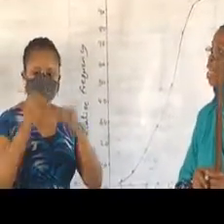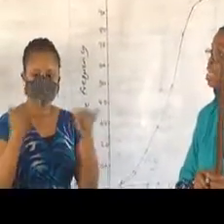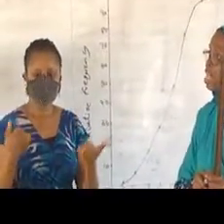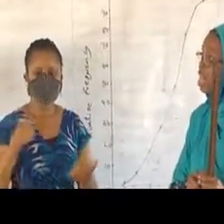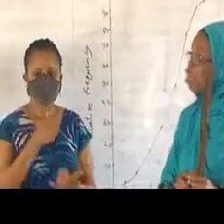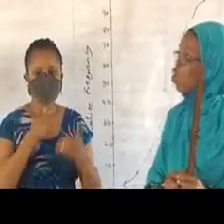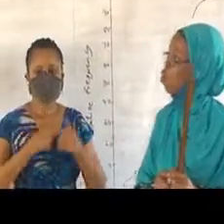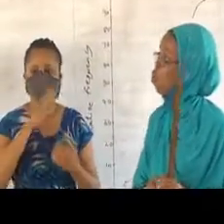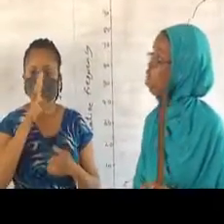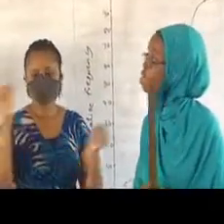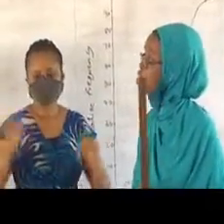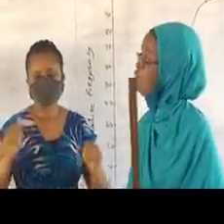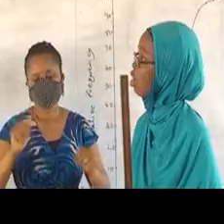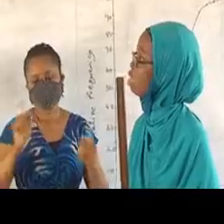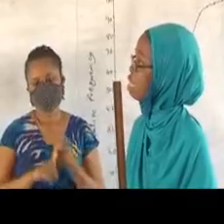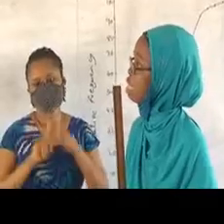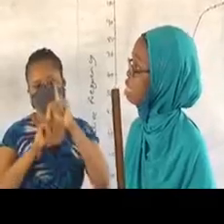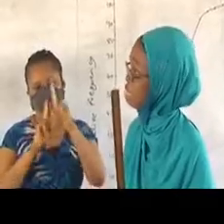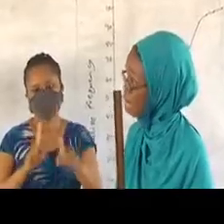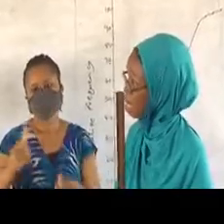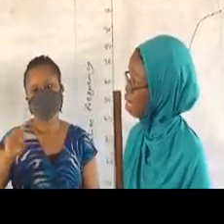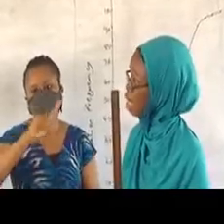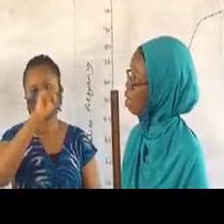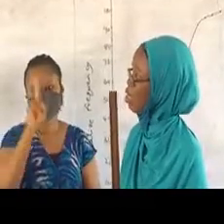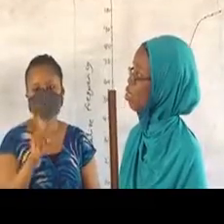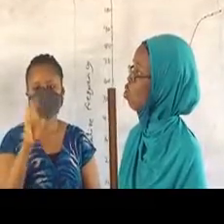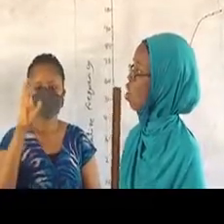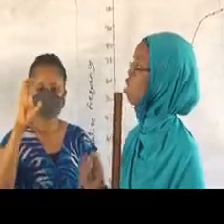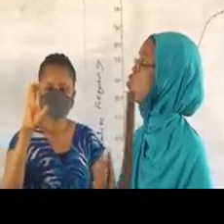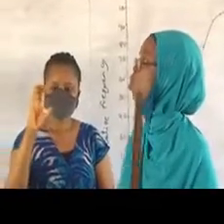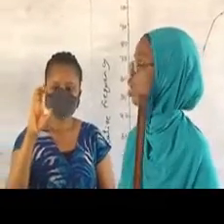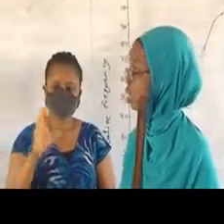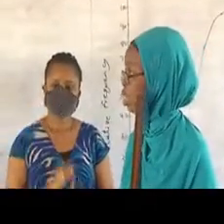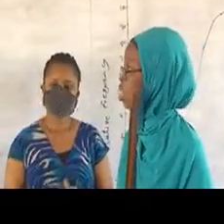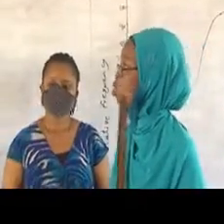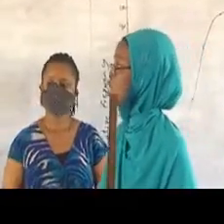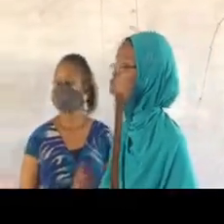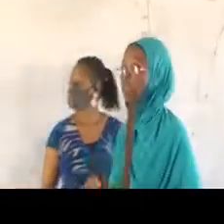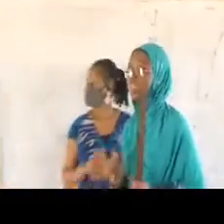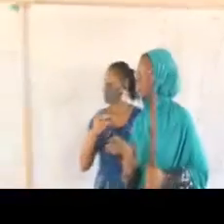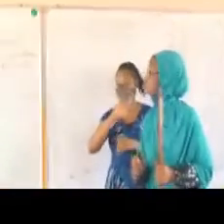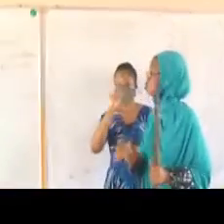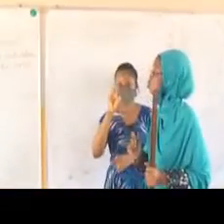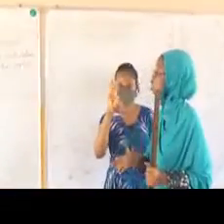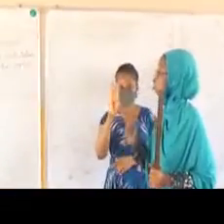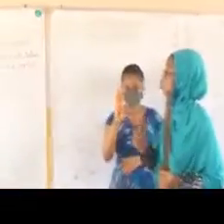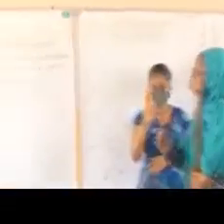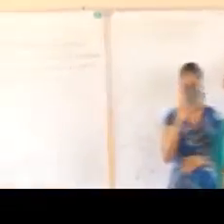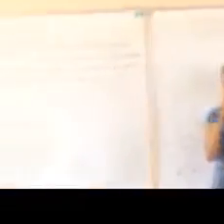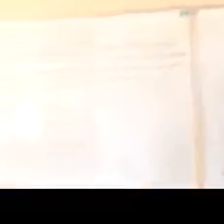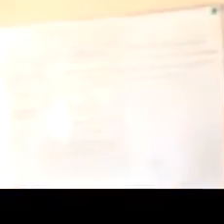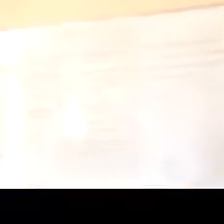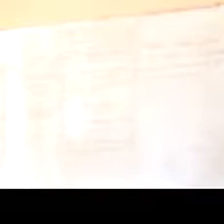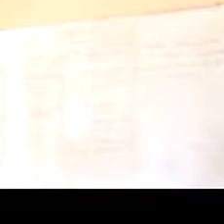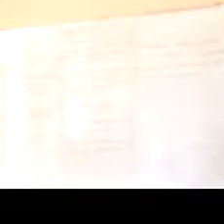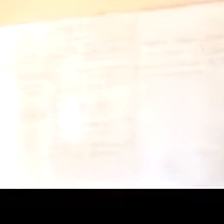able to answer question C. No, question B. Question B says we should draw the